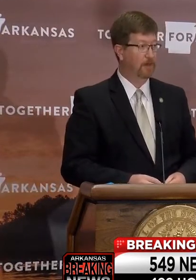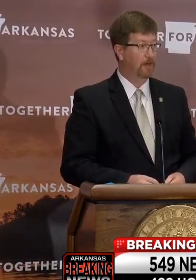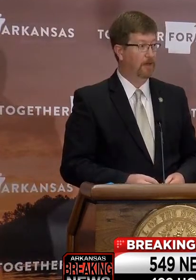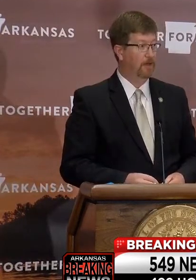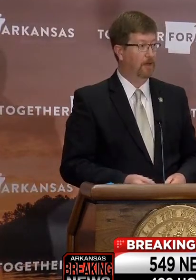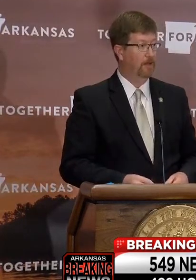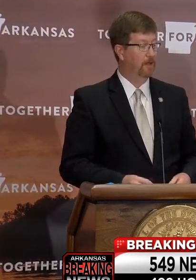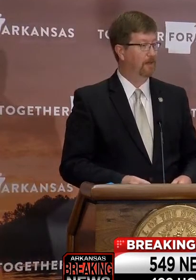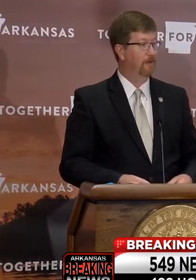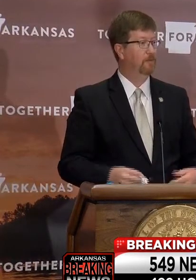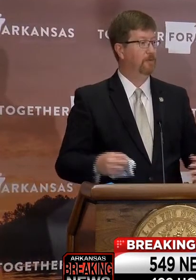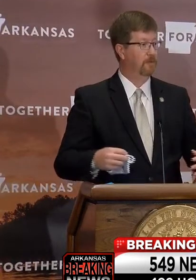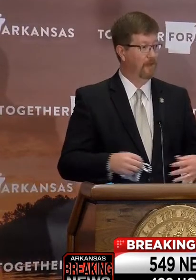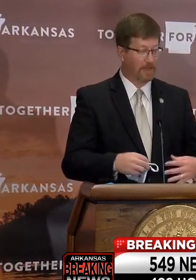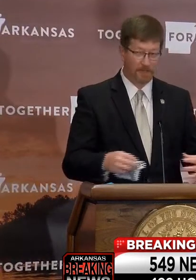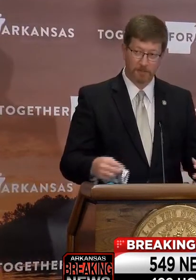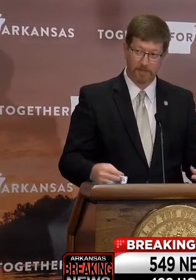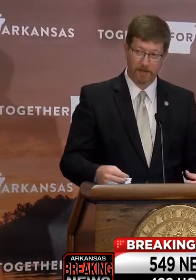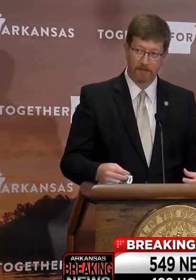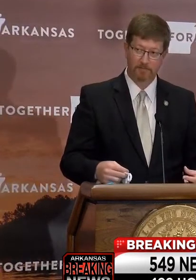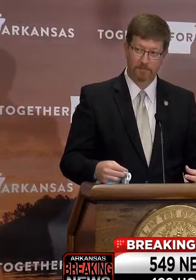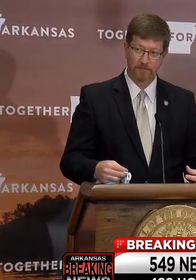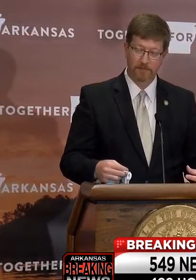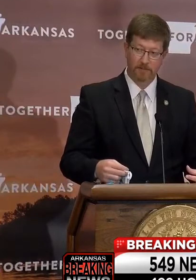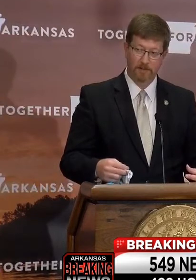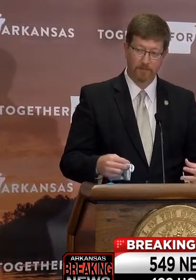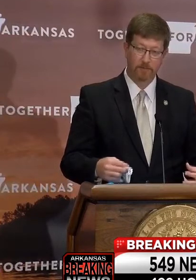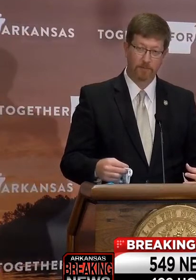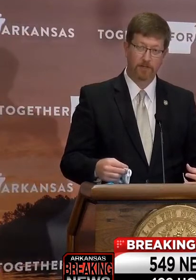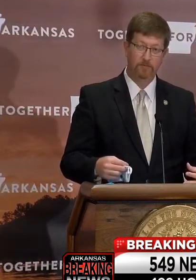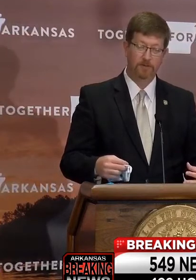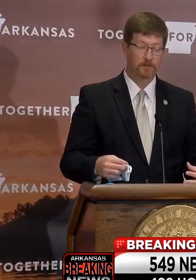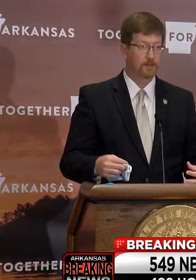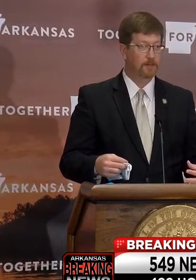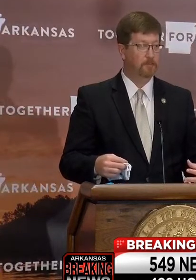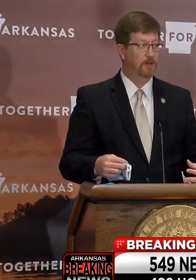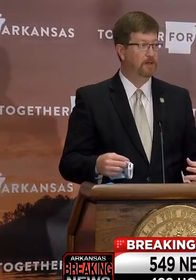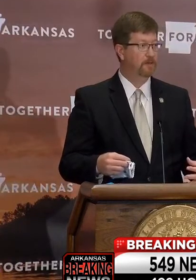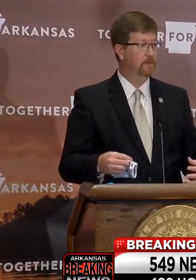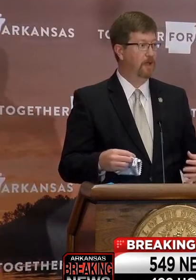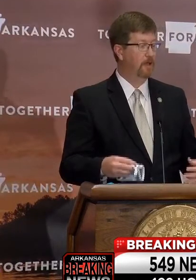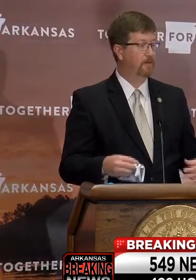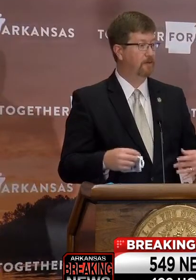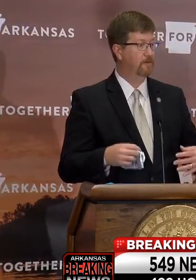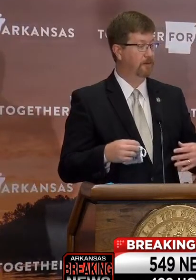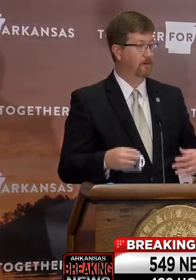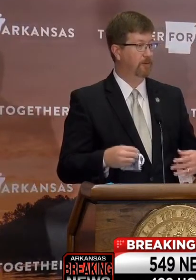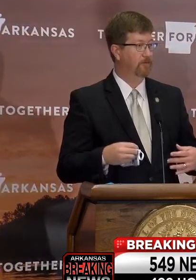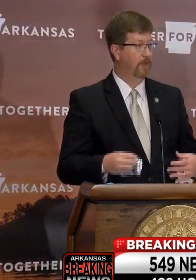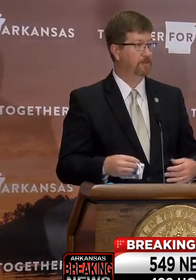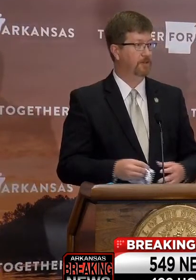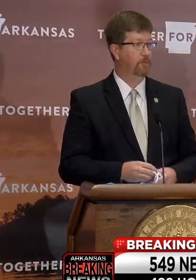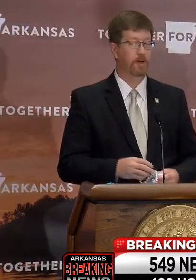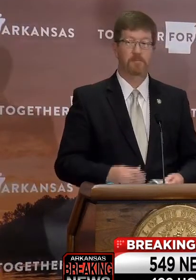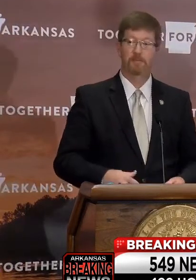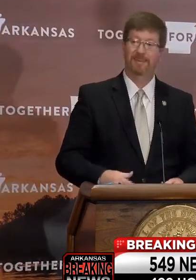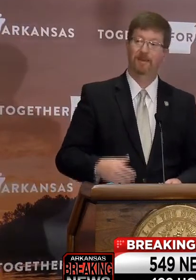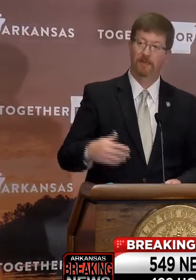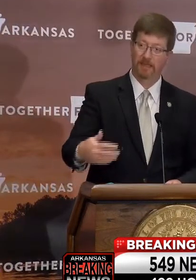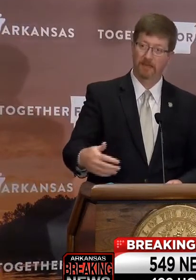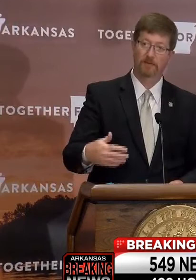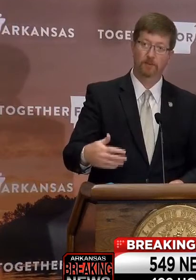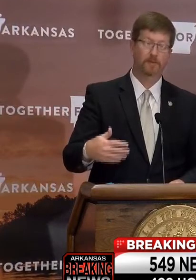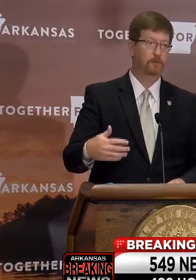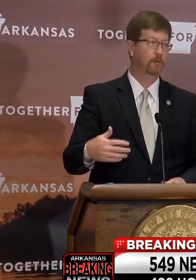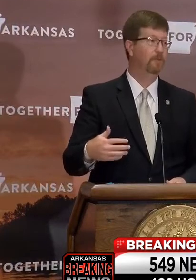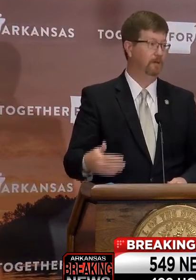facilities. Again, it's within the catchment area of the school district, but it is not necessarily a reflection of what may be